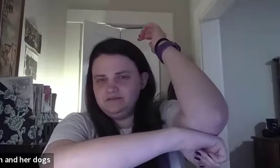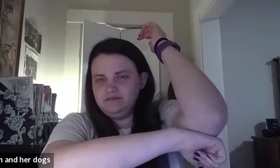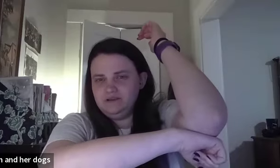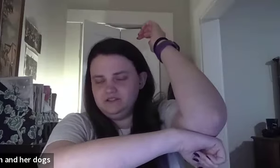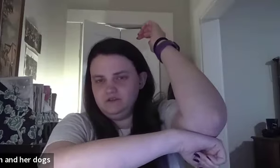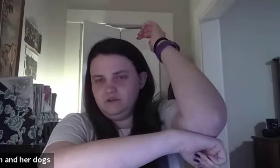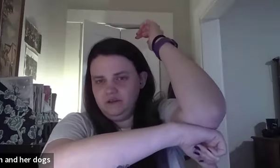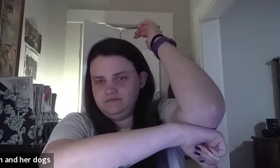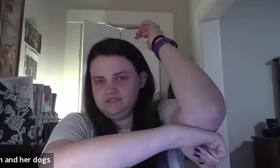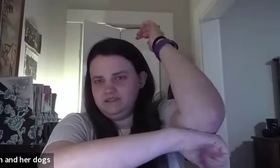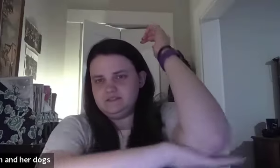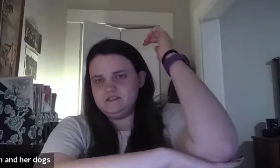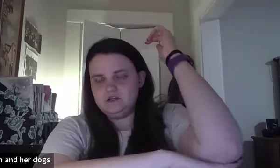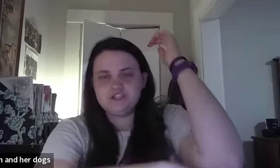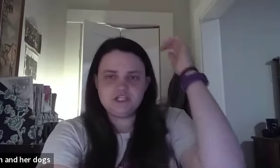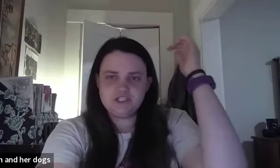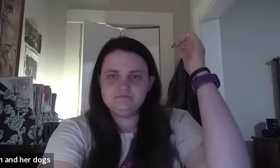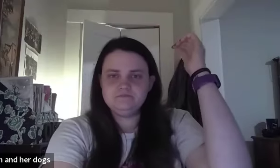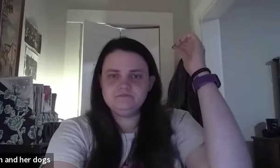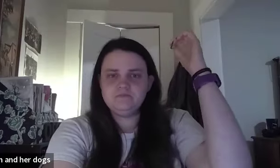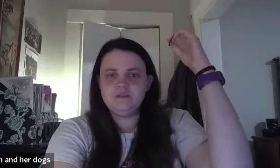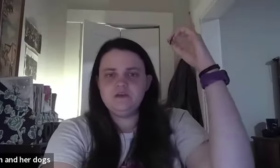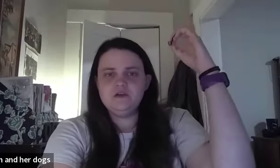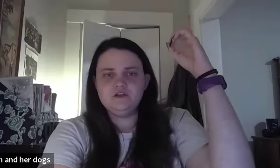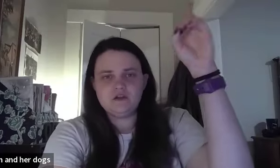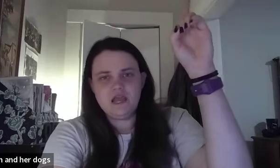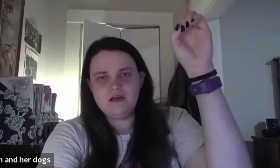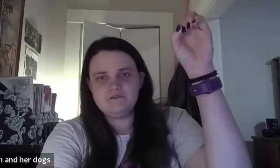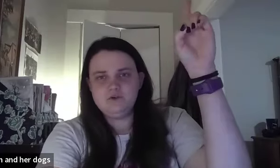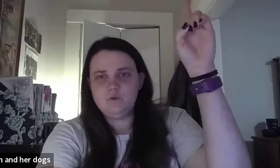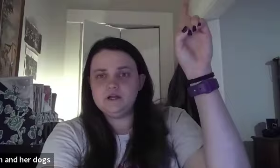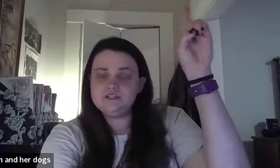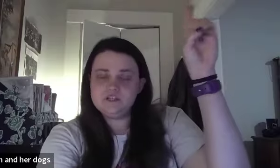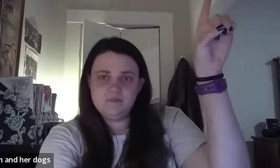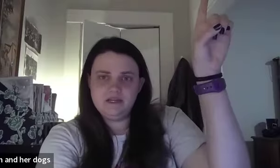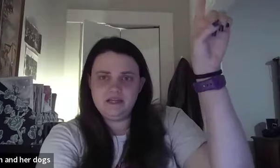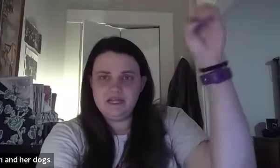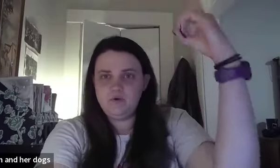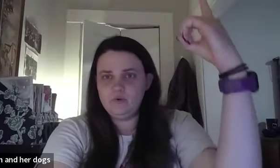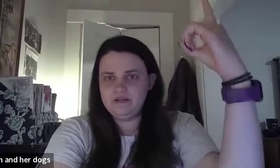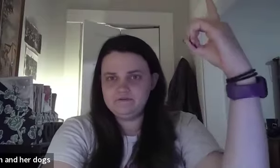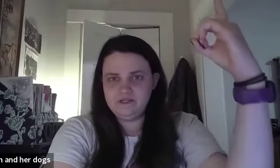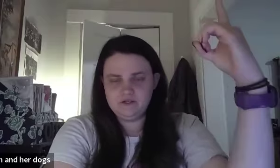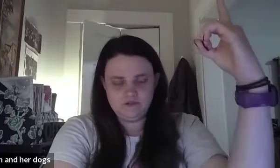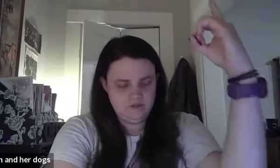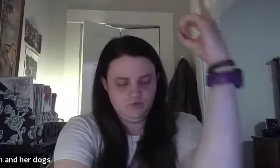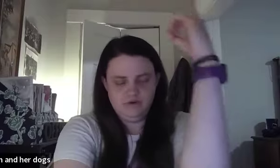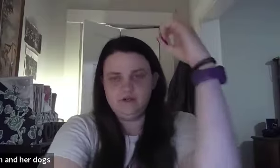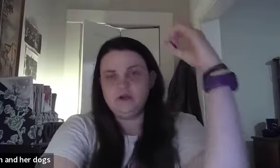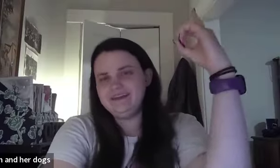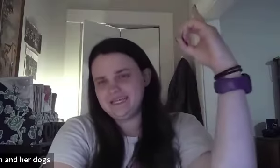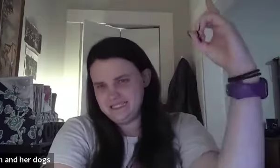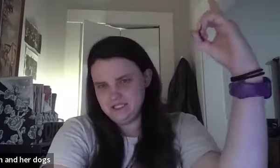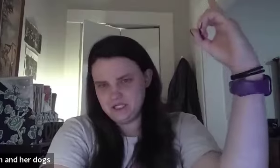even like a fist like this is not going to change it. You're going to have your dominant in a pointer finger in like a D